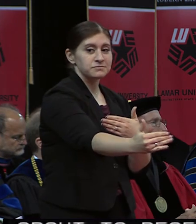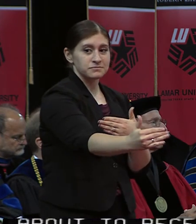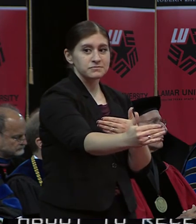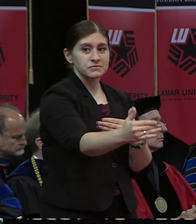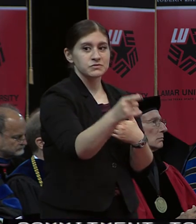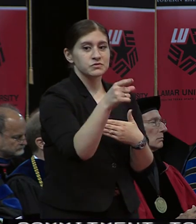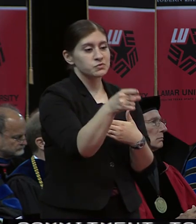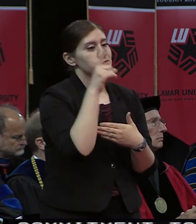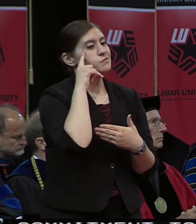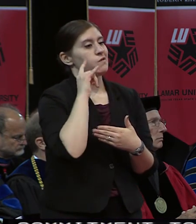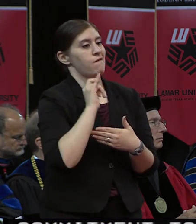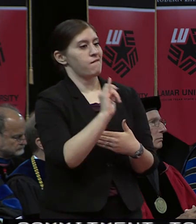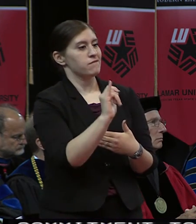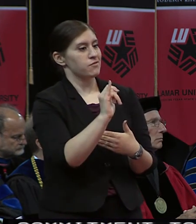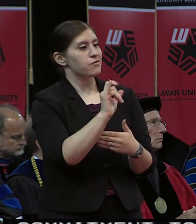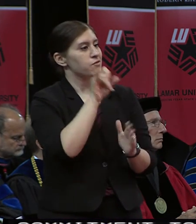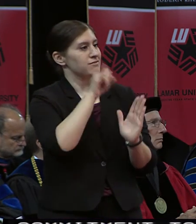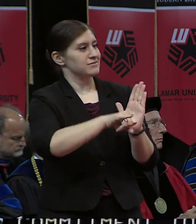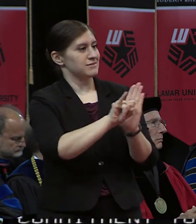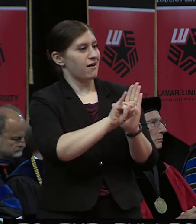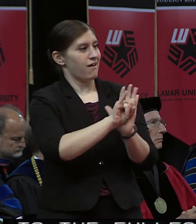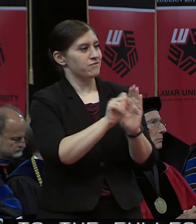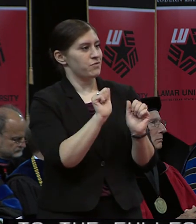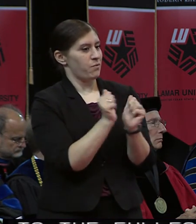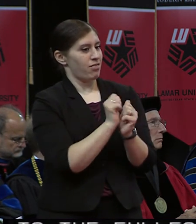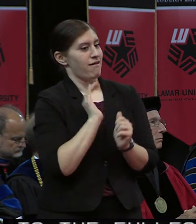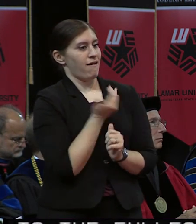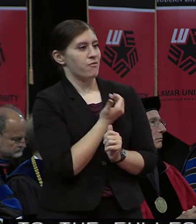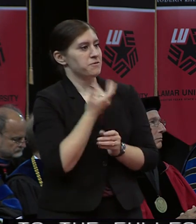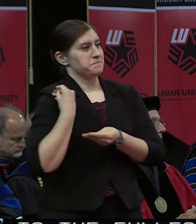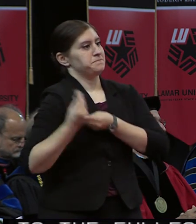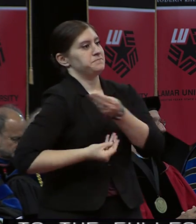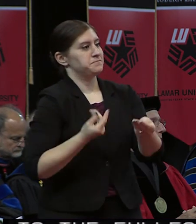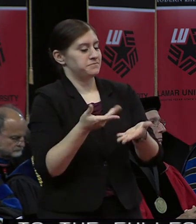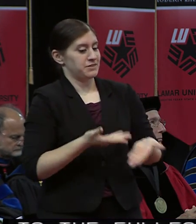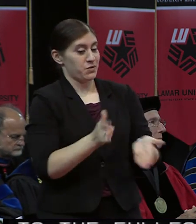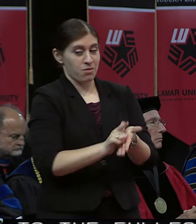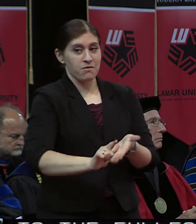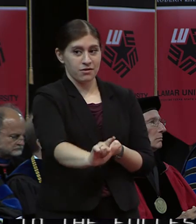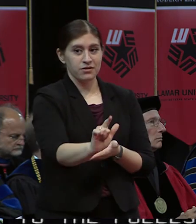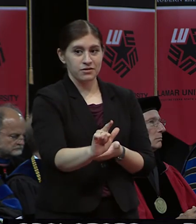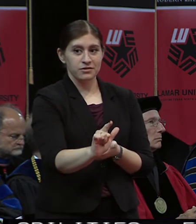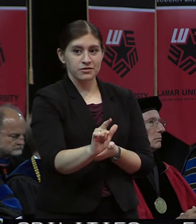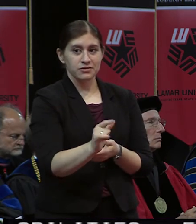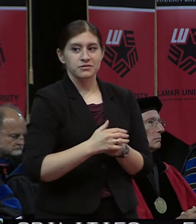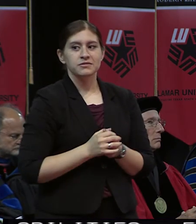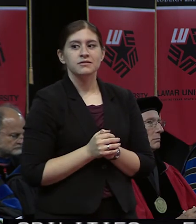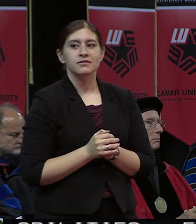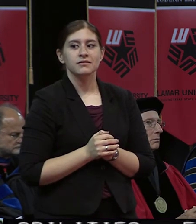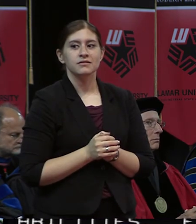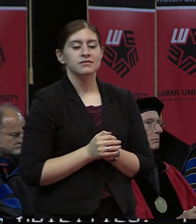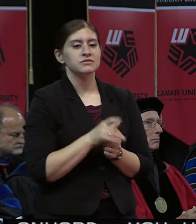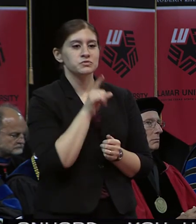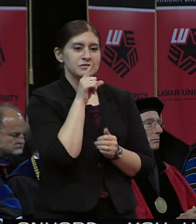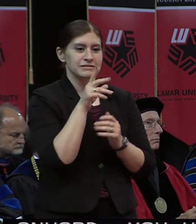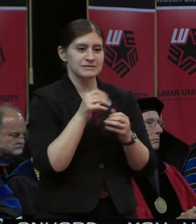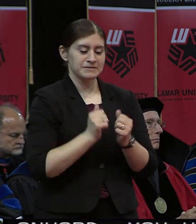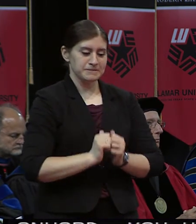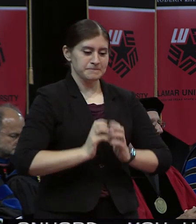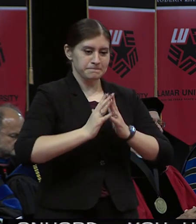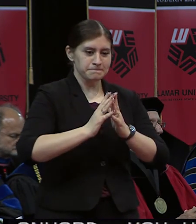will forever be identified with the legacy of Lamar University. And to cultivate that